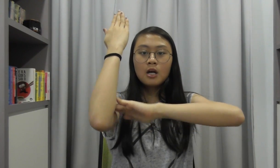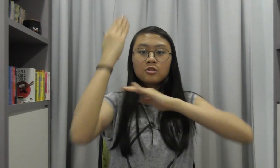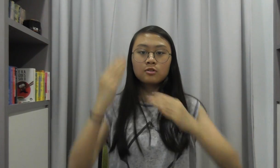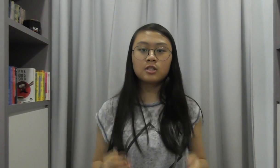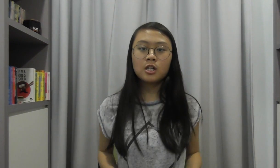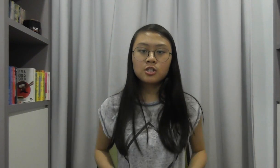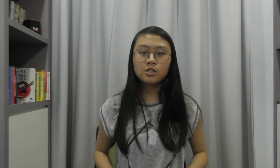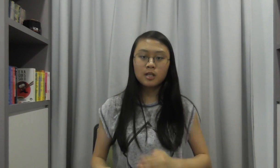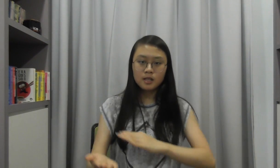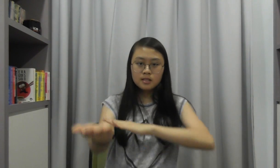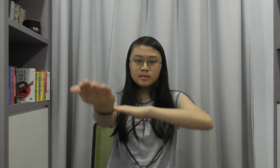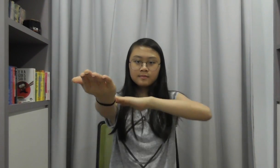So the gesture is